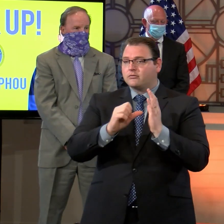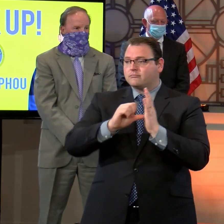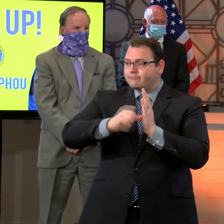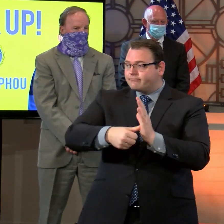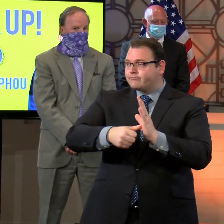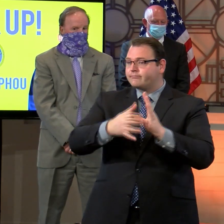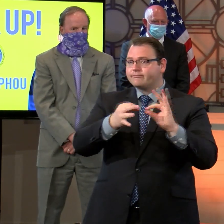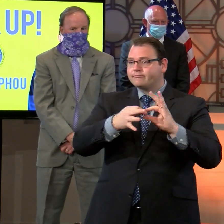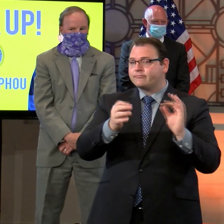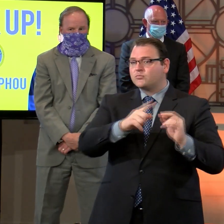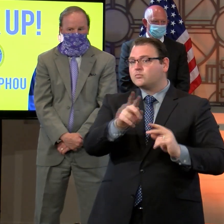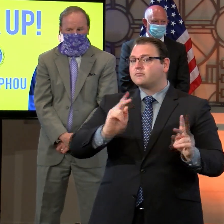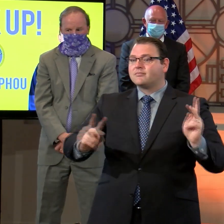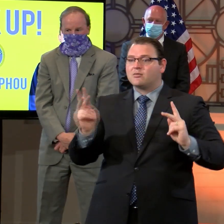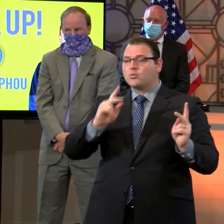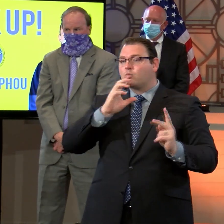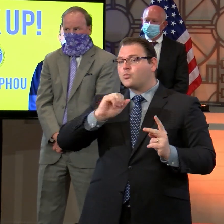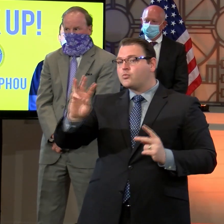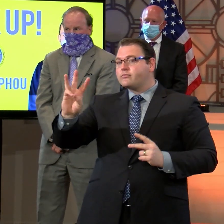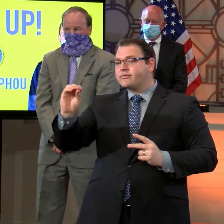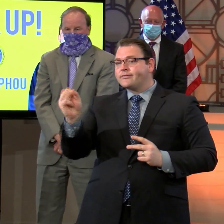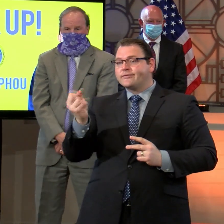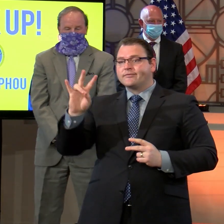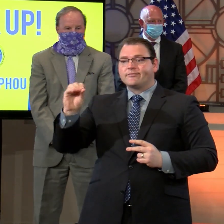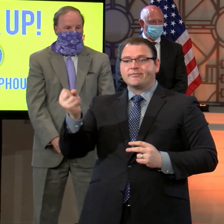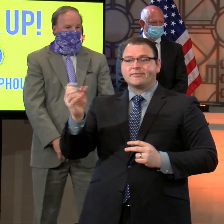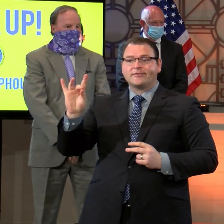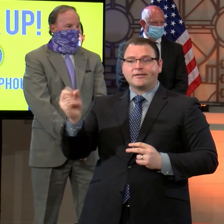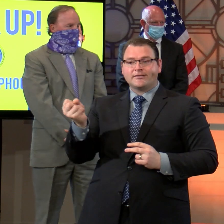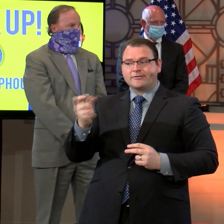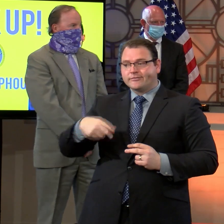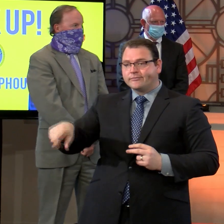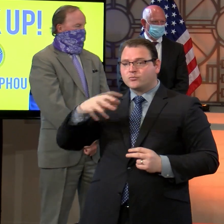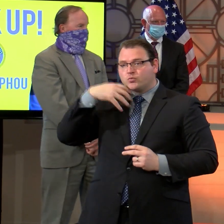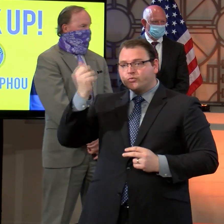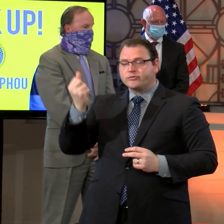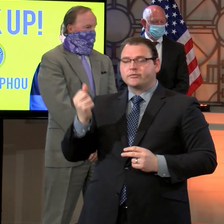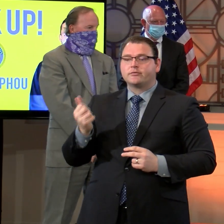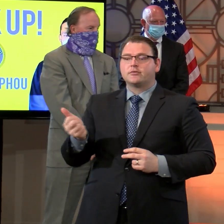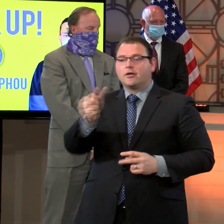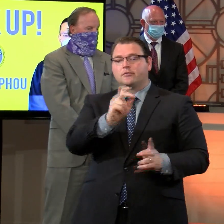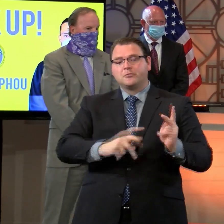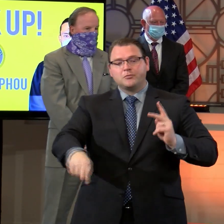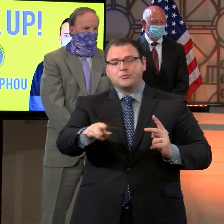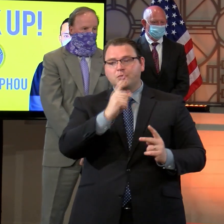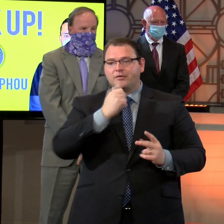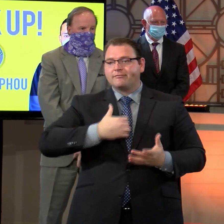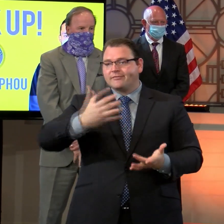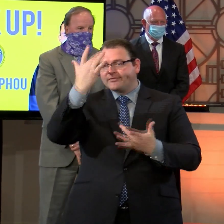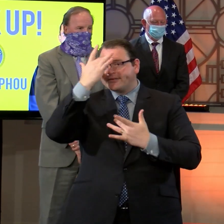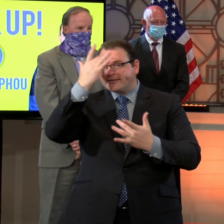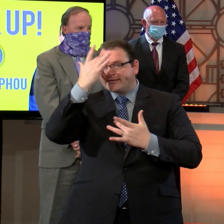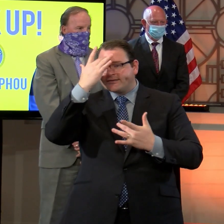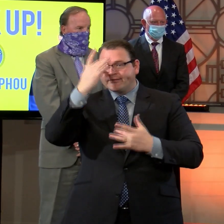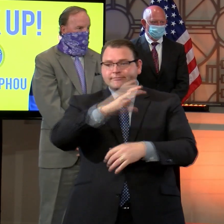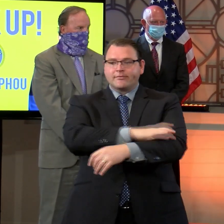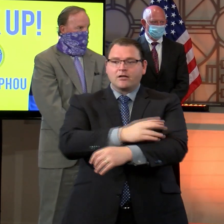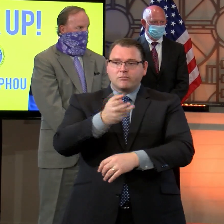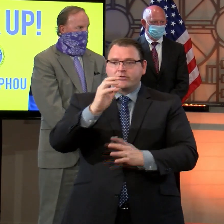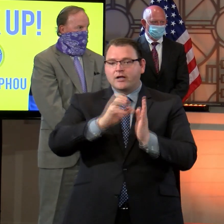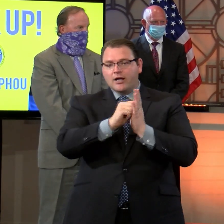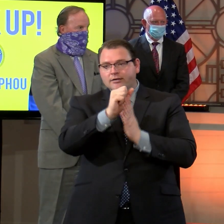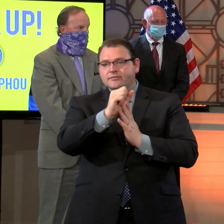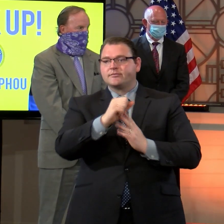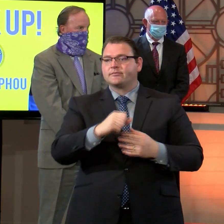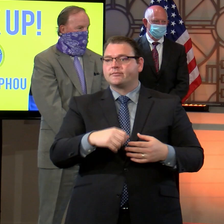older, in their 60s and 70s and 80s, people with underlying health conditions, they